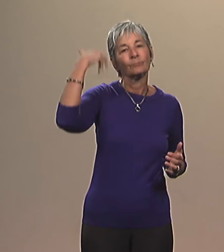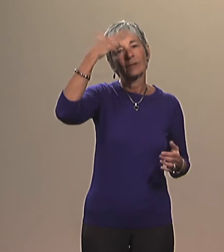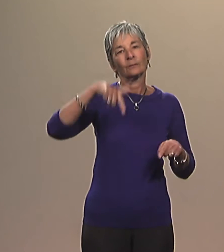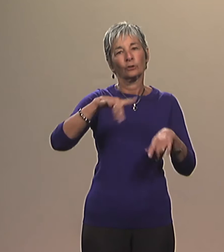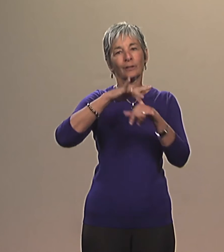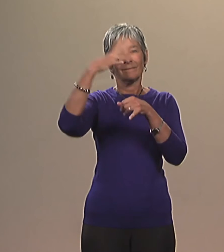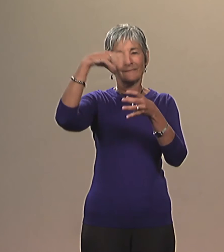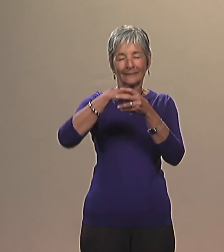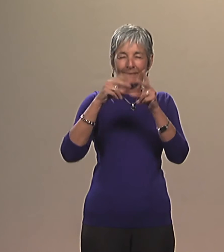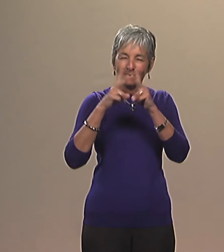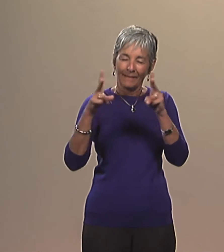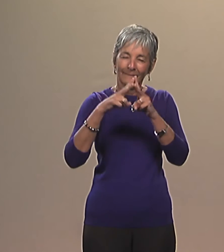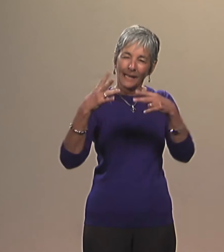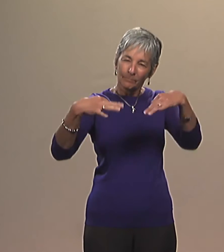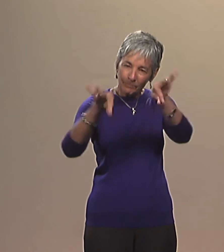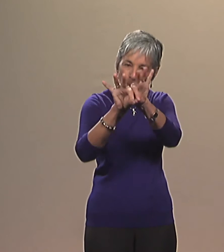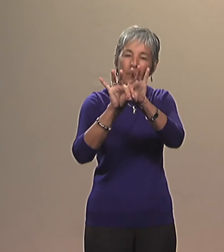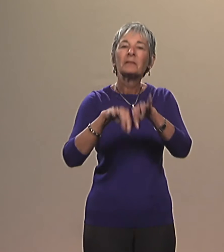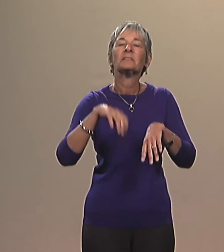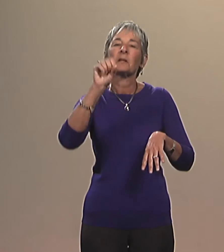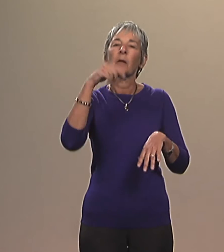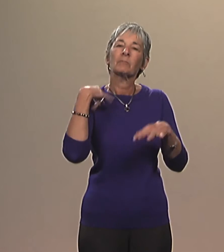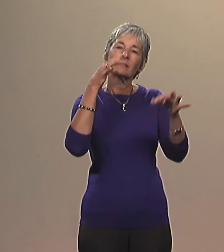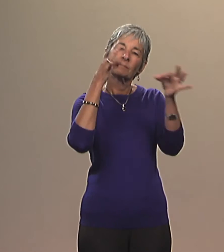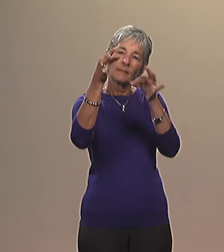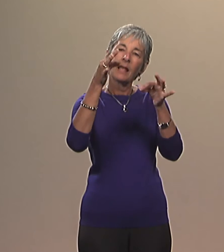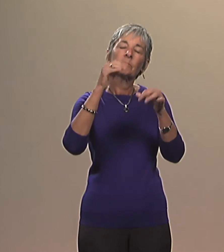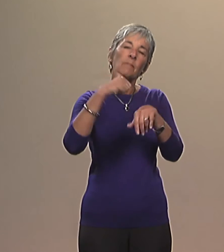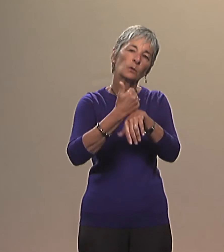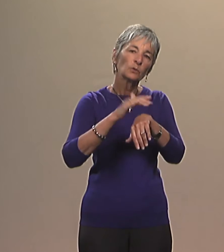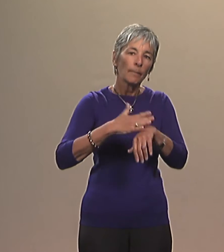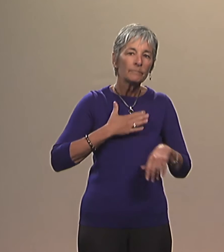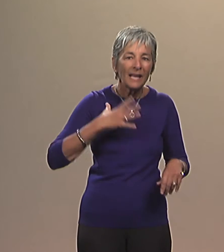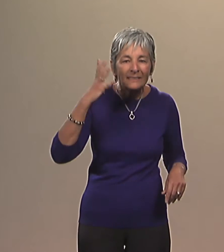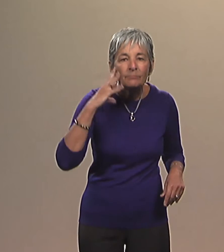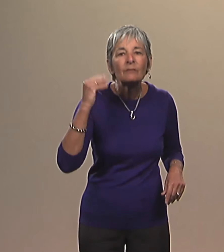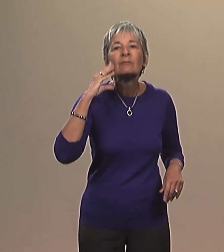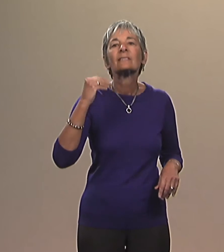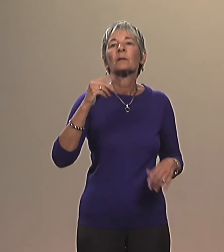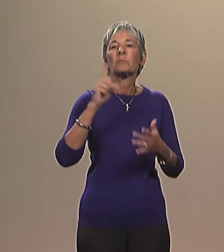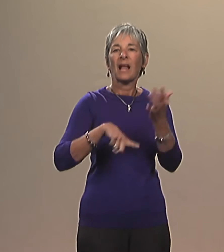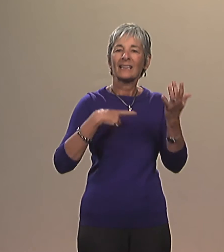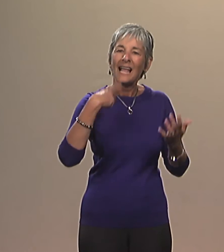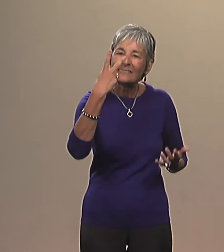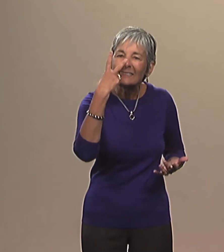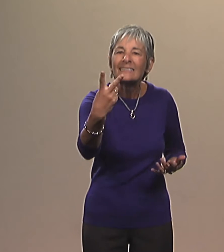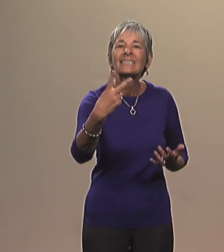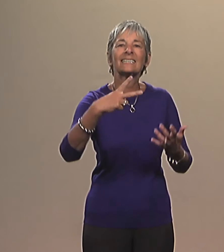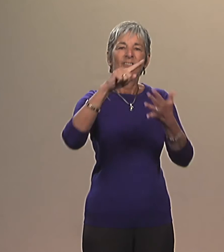Early intervention is truly important. I'll be explaining it based on my experiences and from things I have seen.